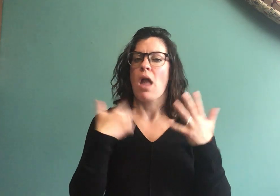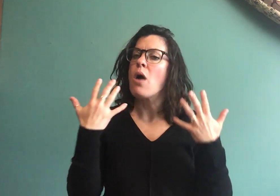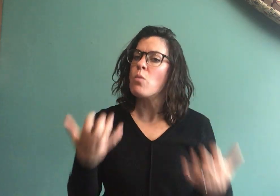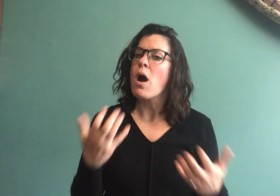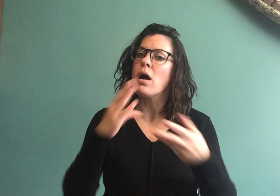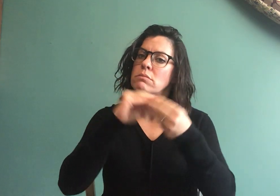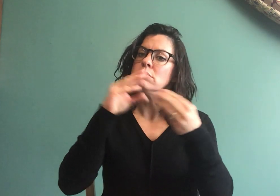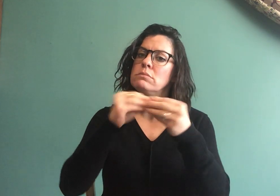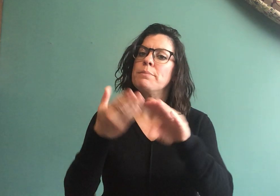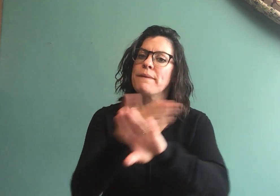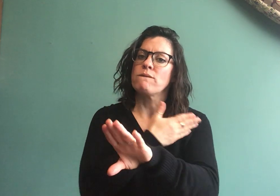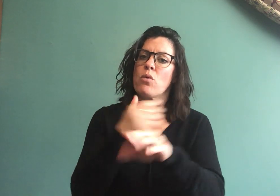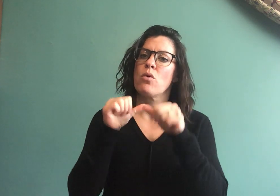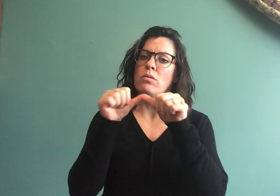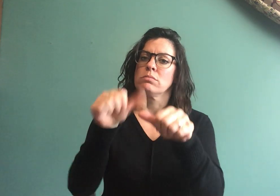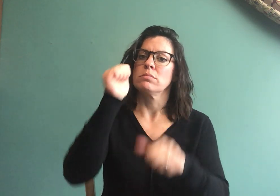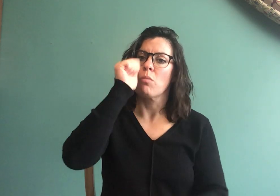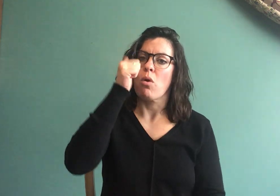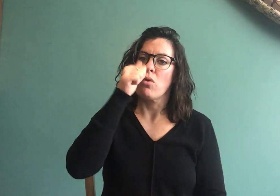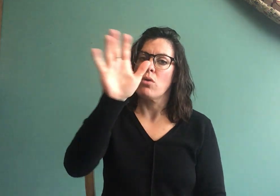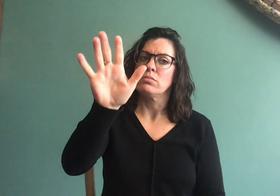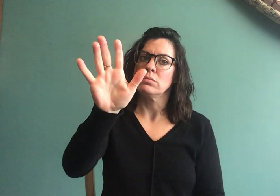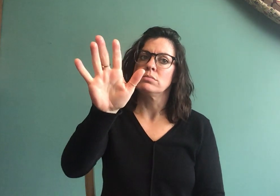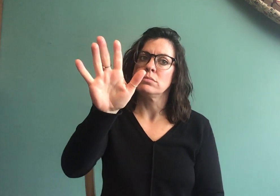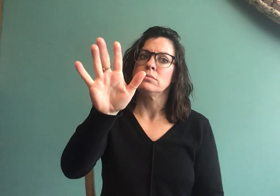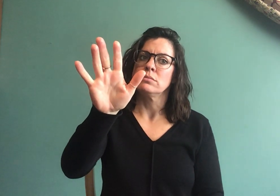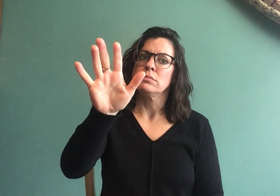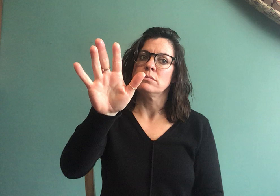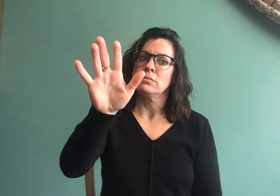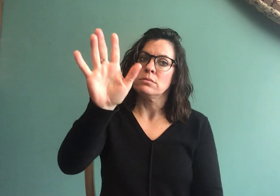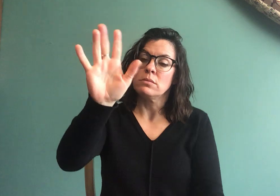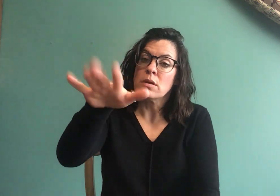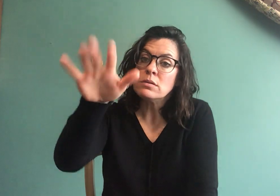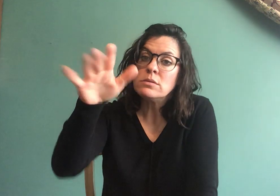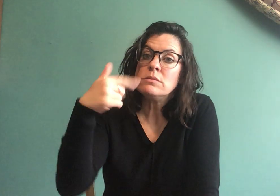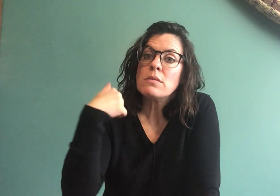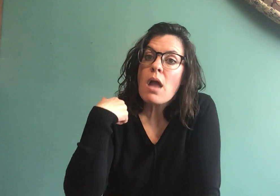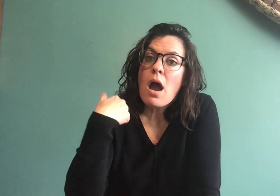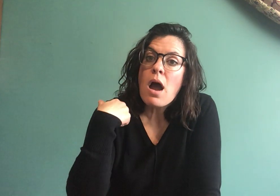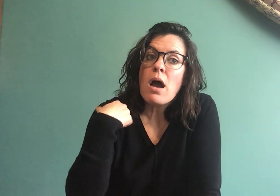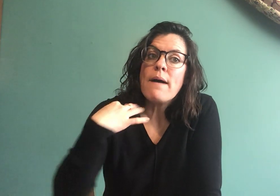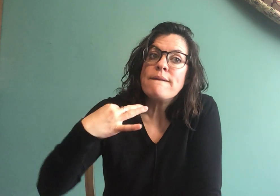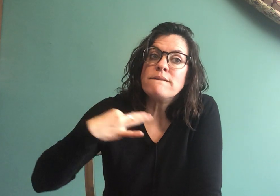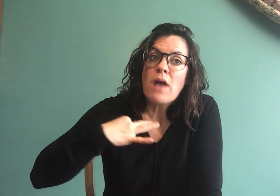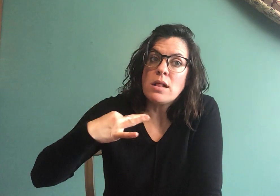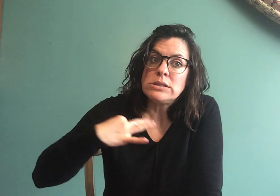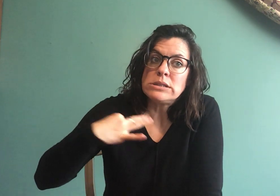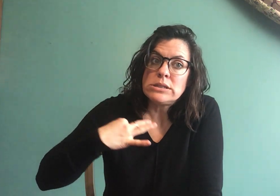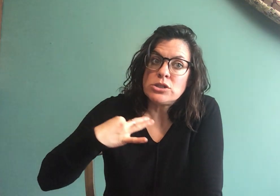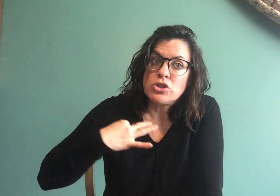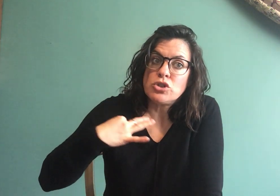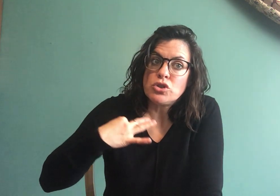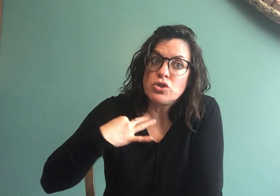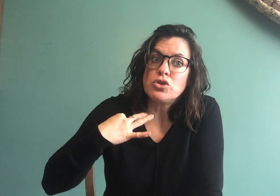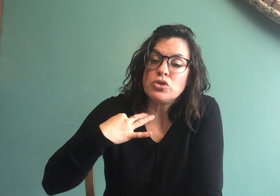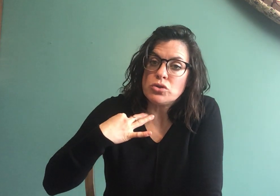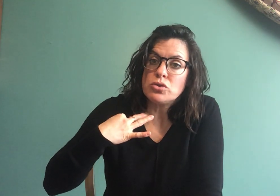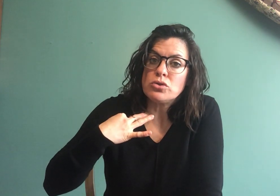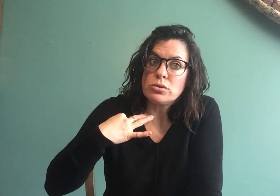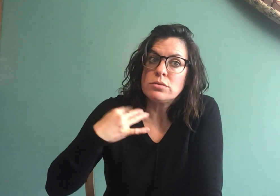right, I have volunteered with Miss Glass to do this class so you guys and gals